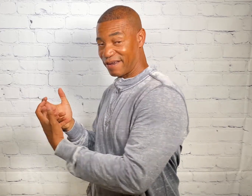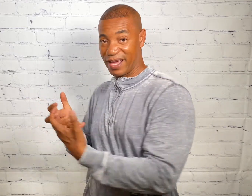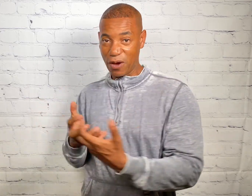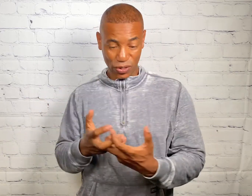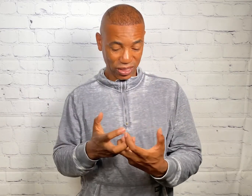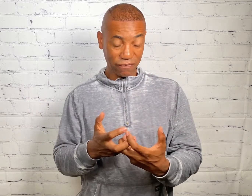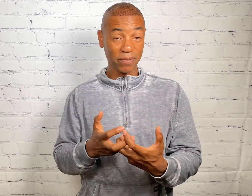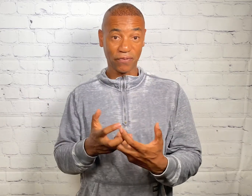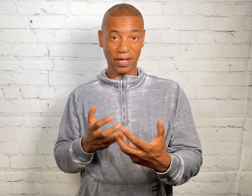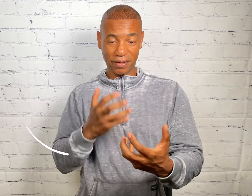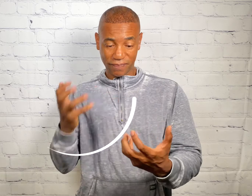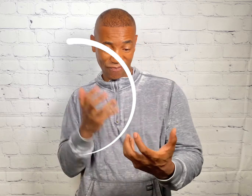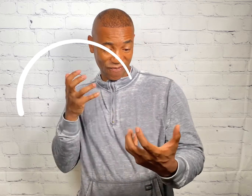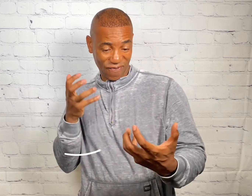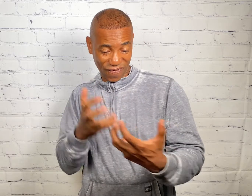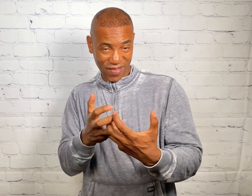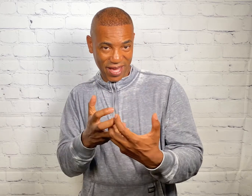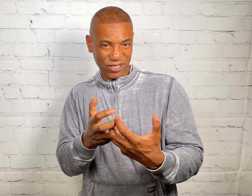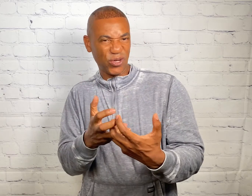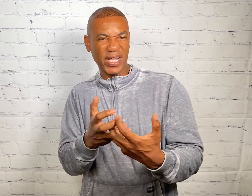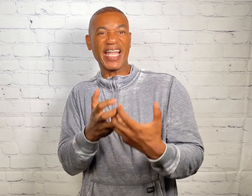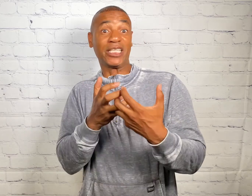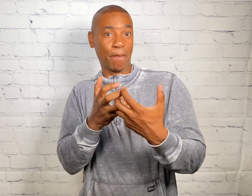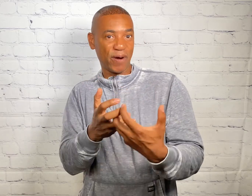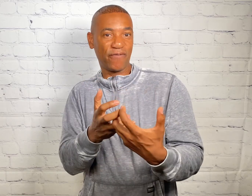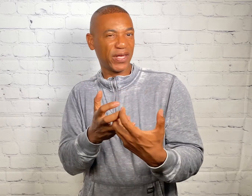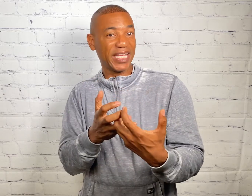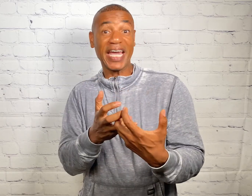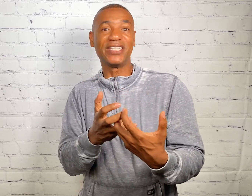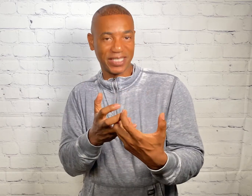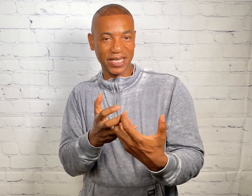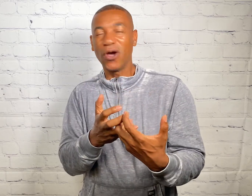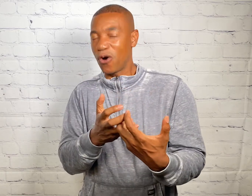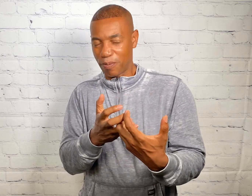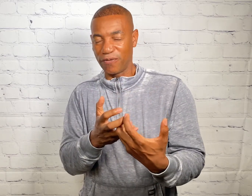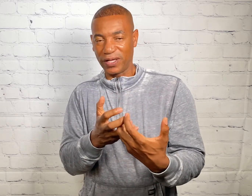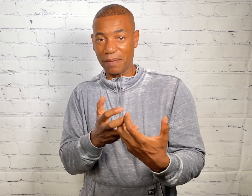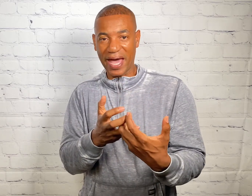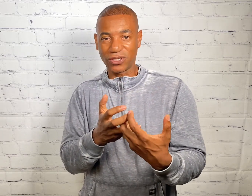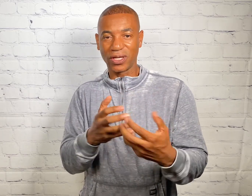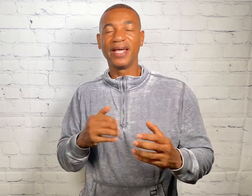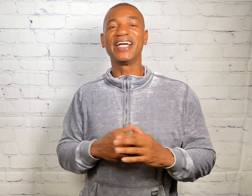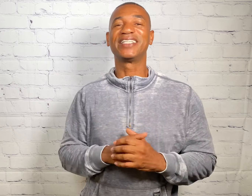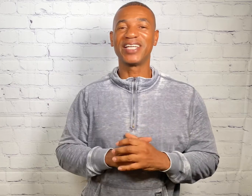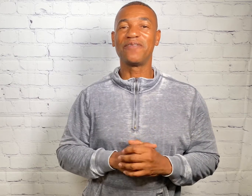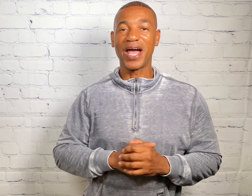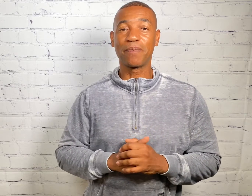and once again from the front, showing that it's perfectly in sync or perfectly matched. That's the sign for